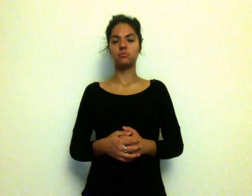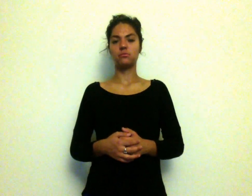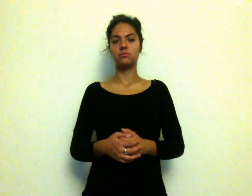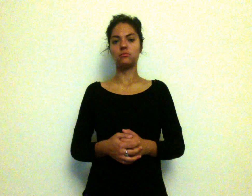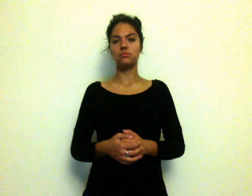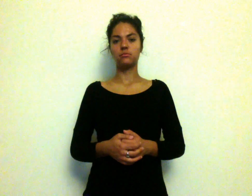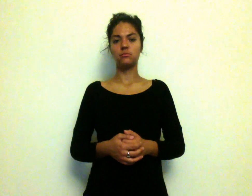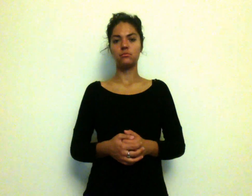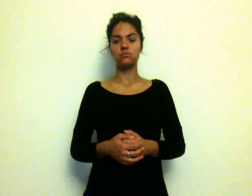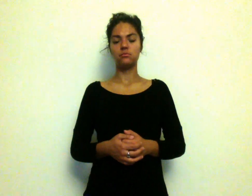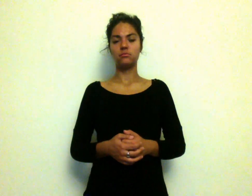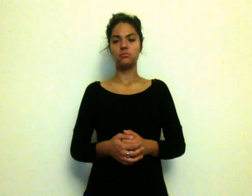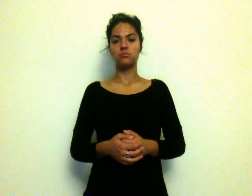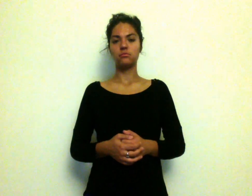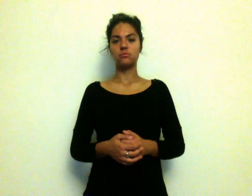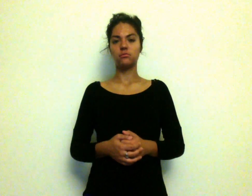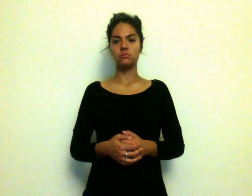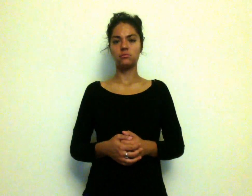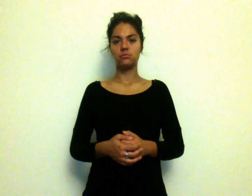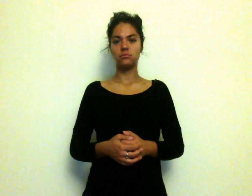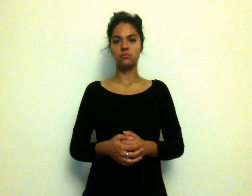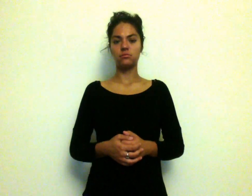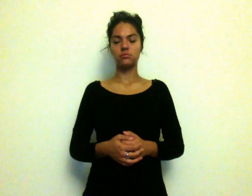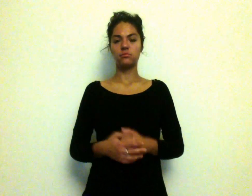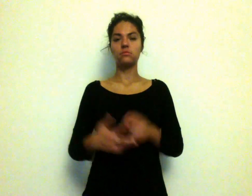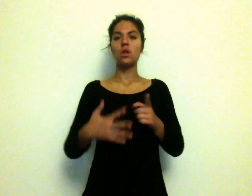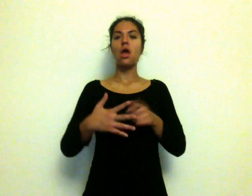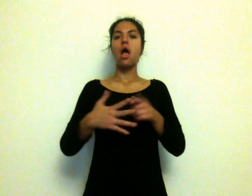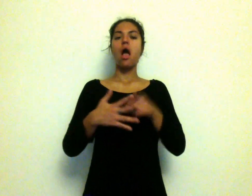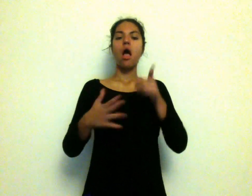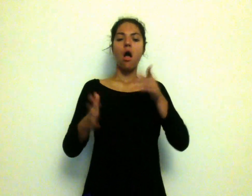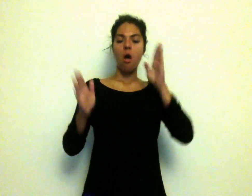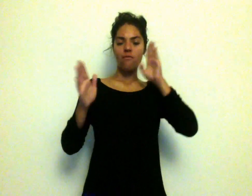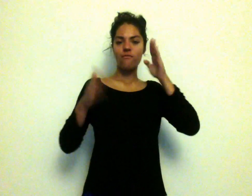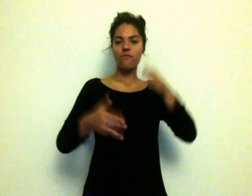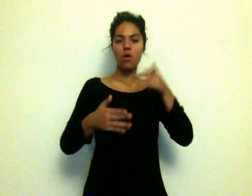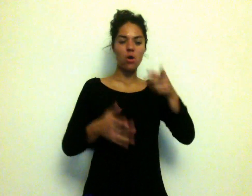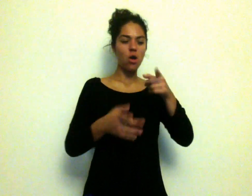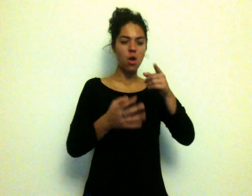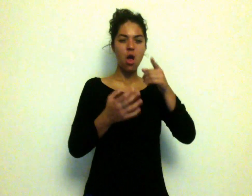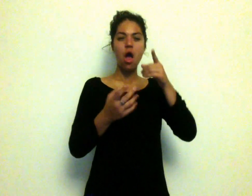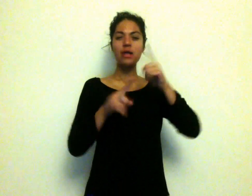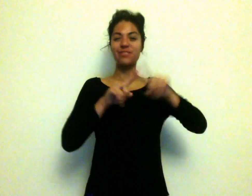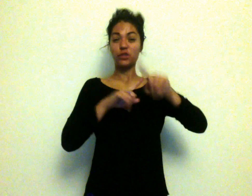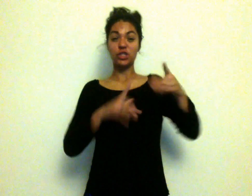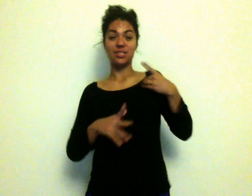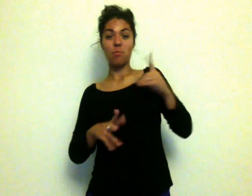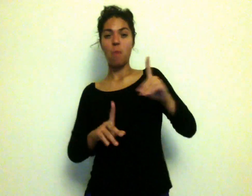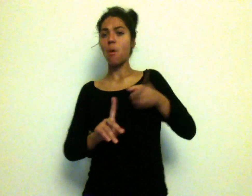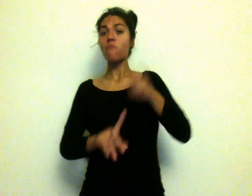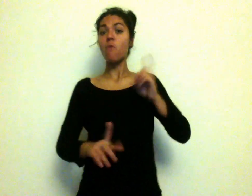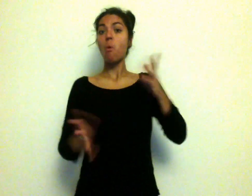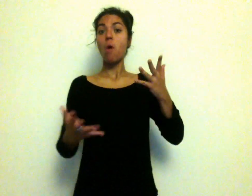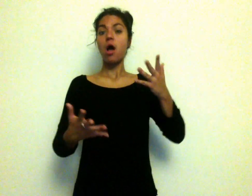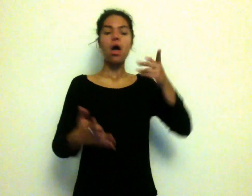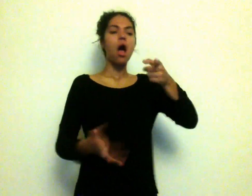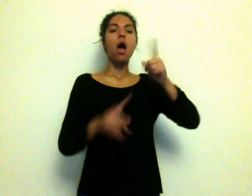not the abolition of the priesthood, it was the abolition of the laity. We all became priests having direct access to God. And with that comes a